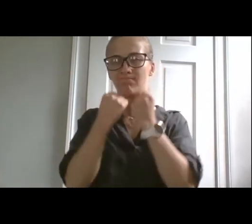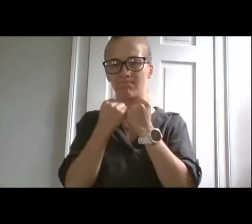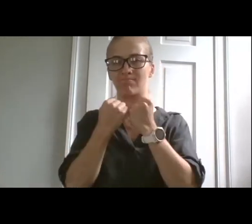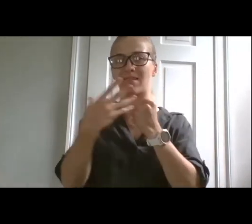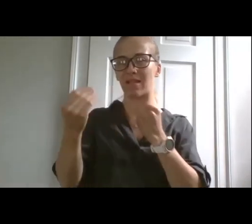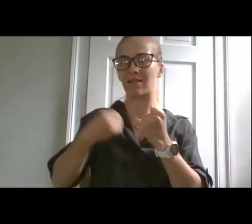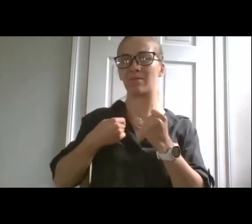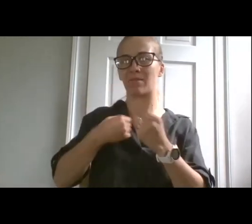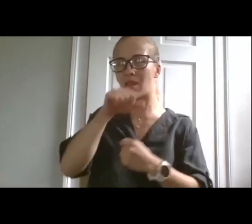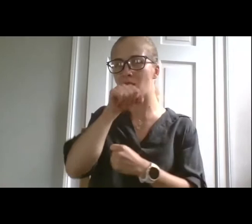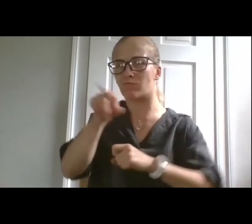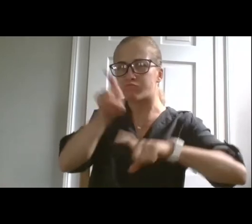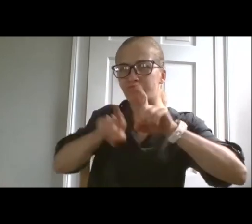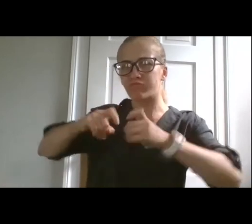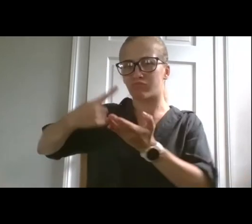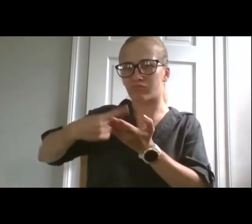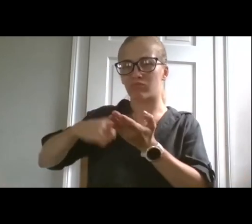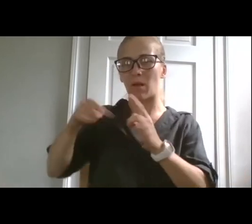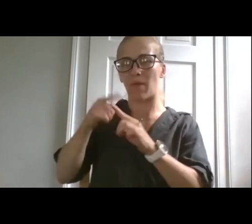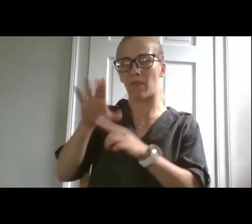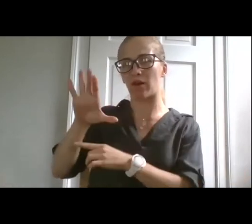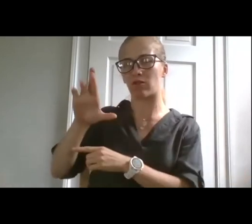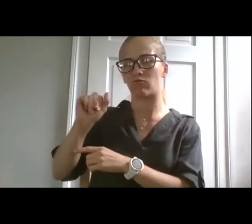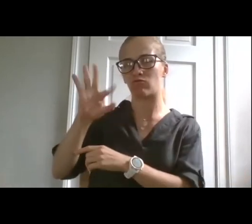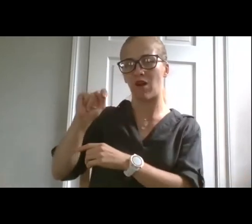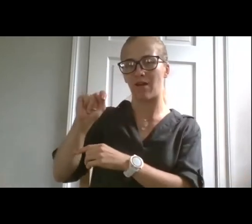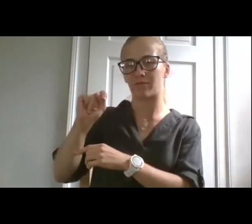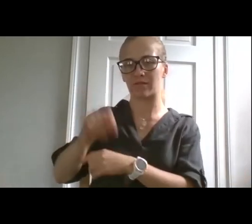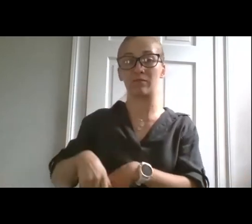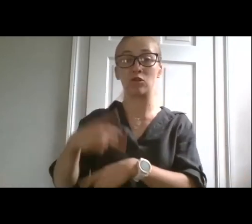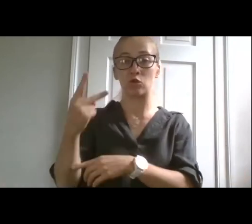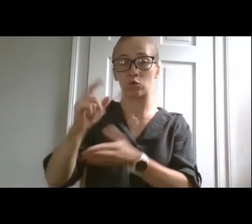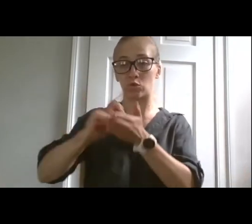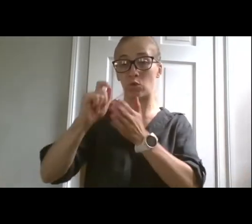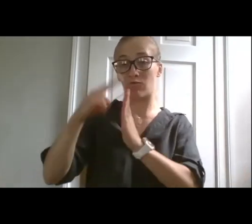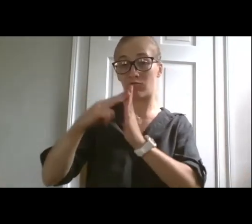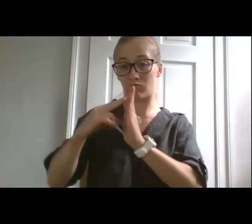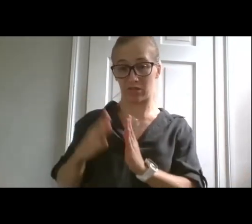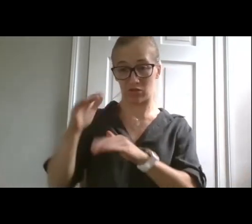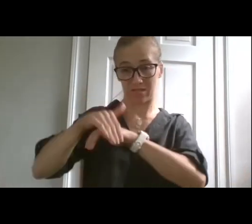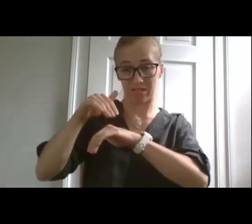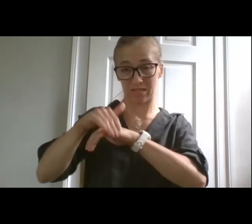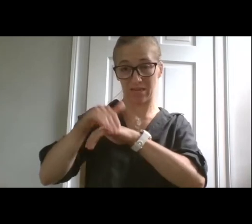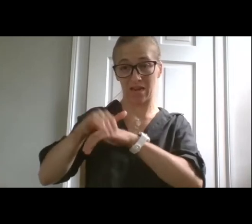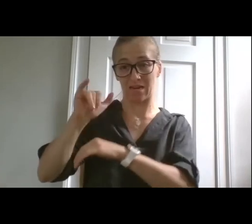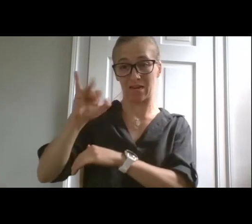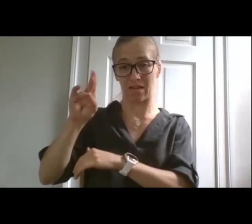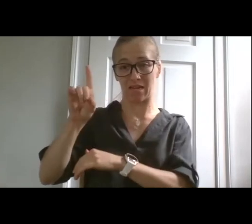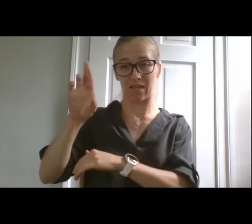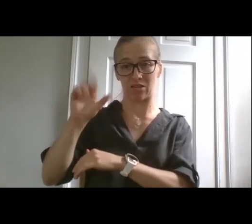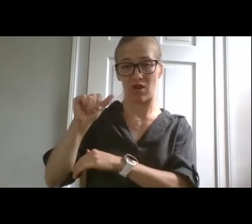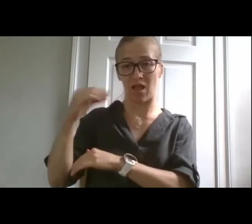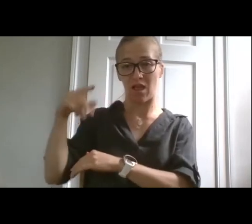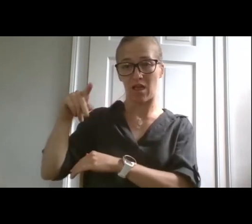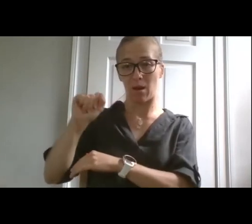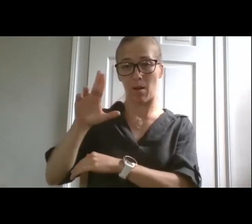questions about their craft. Our two readers tonight, Paul Lisicky and Idra Novey, in that order. I will